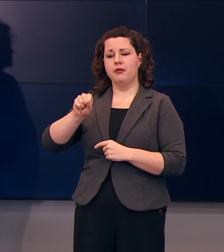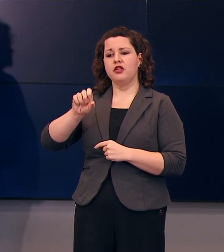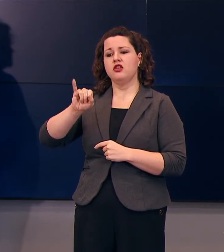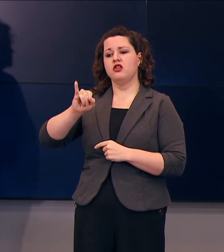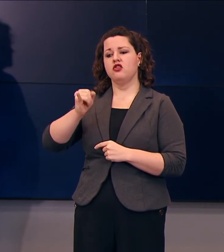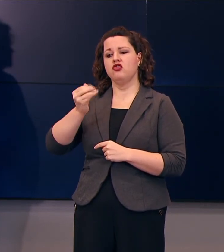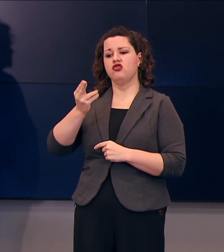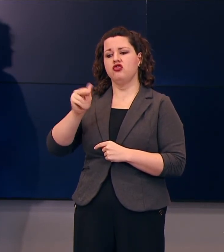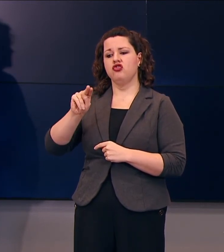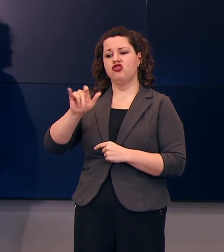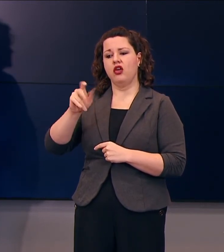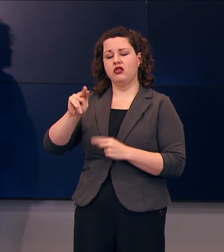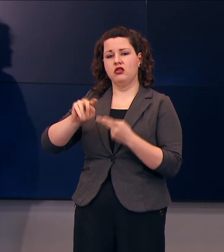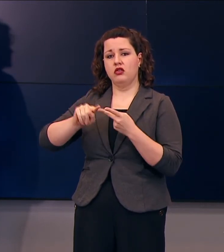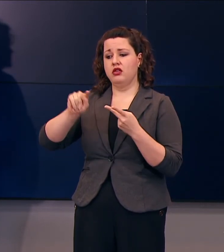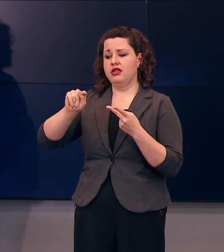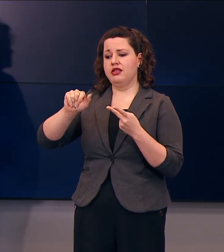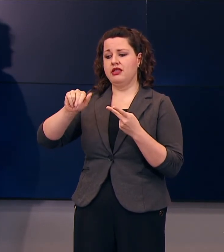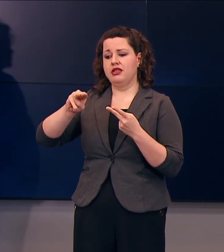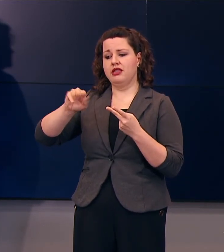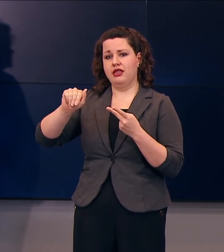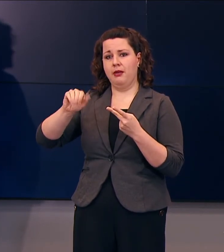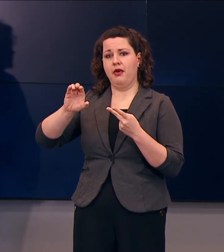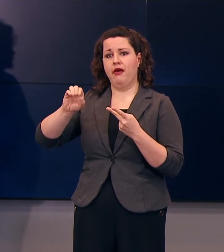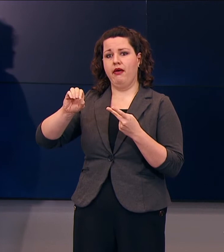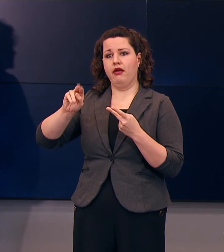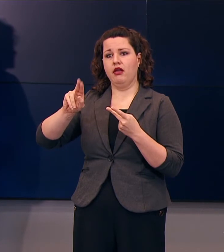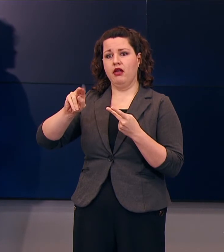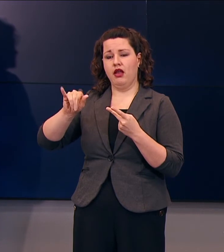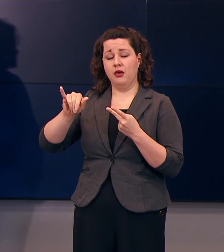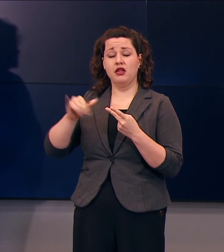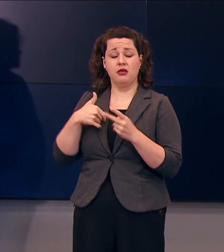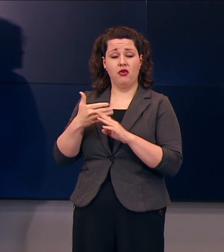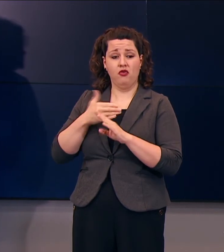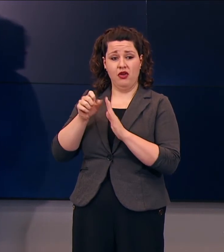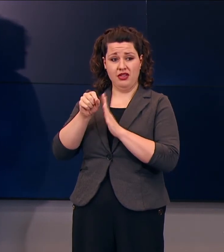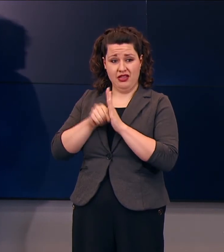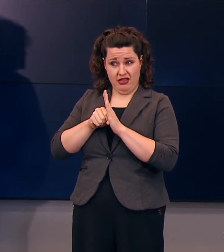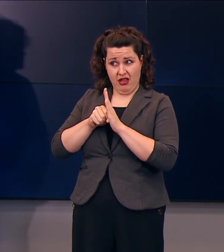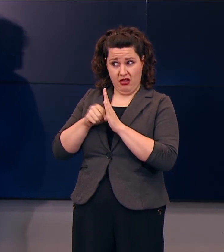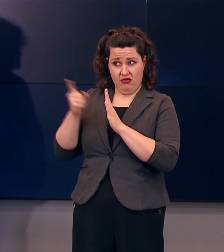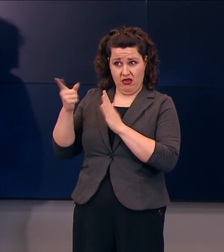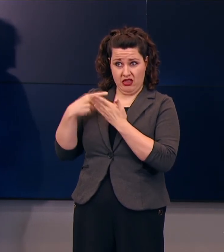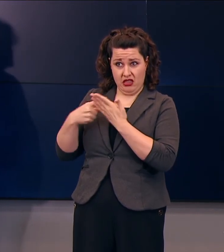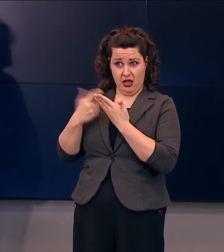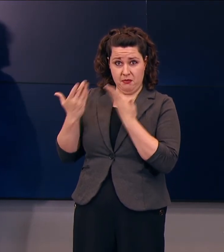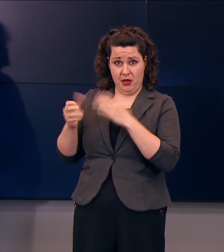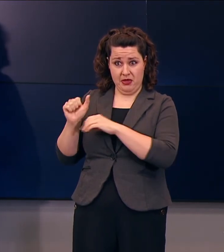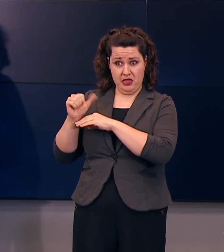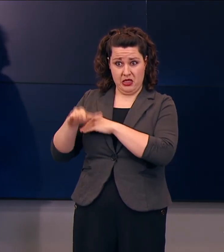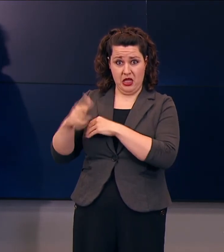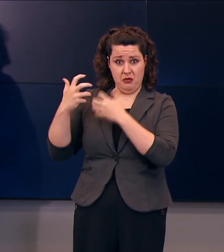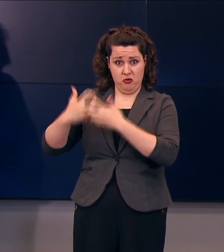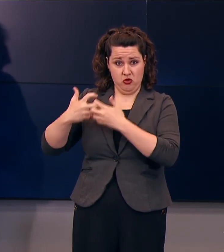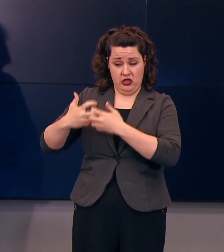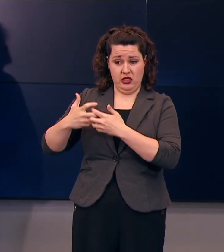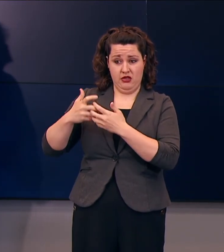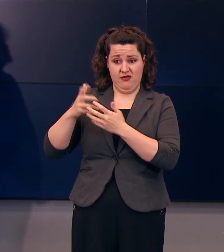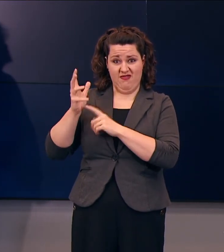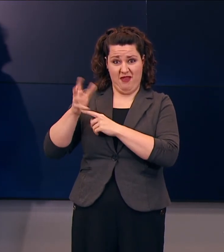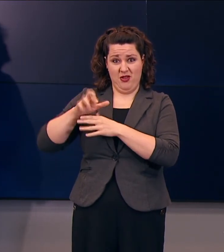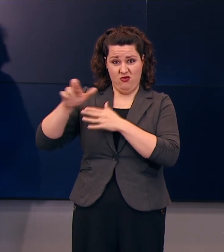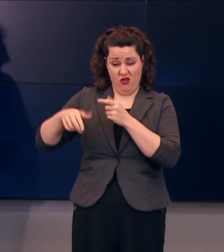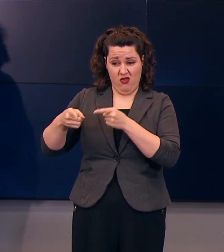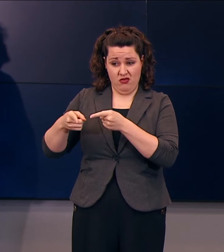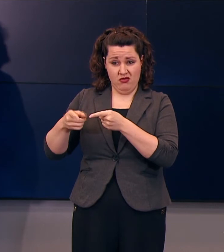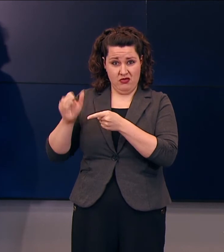then before the state had discussed sending those rapid testing machines to potentially to some of these places. Has that happened yet, or is that